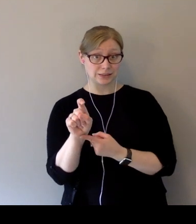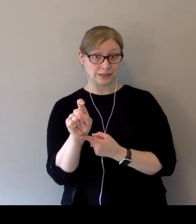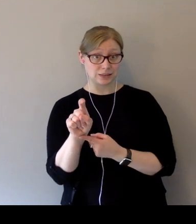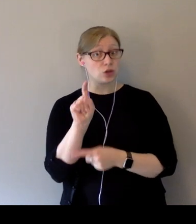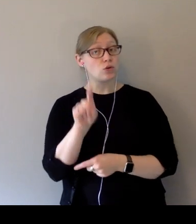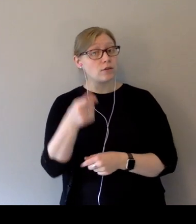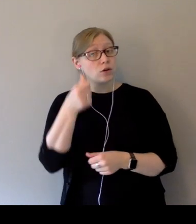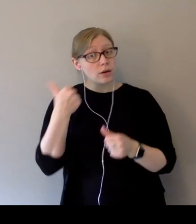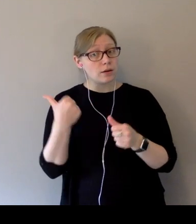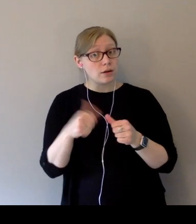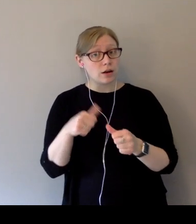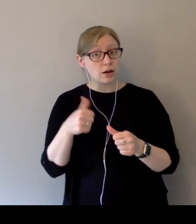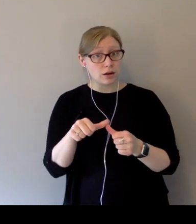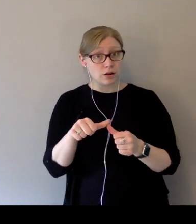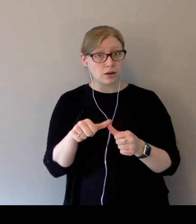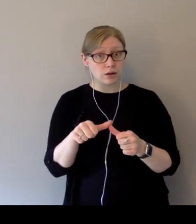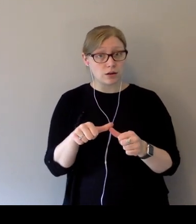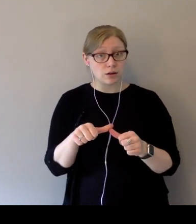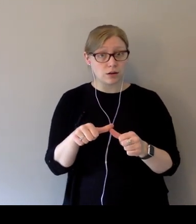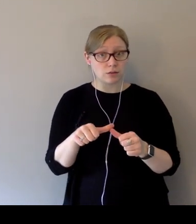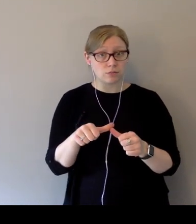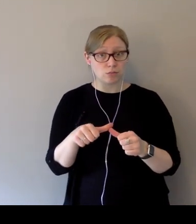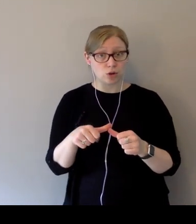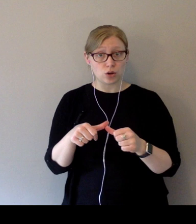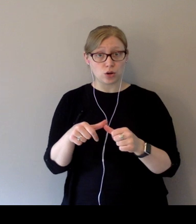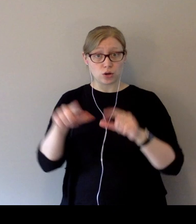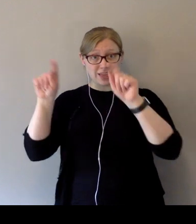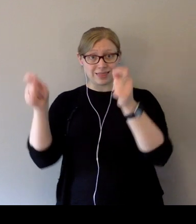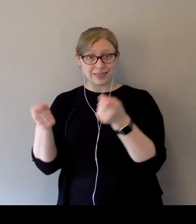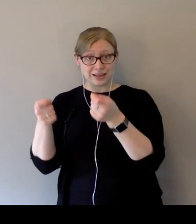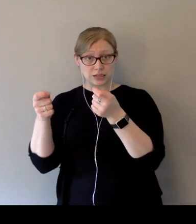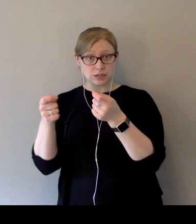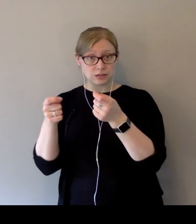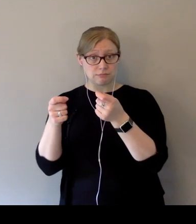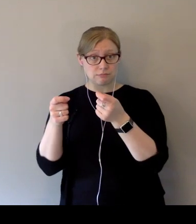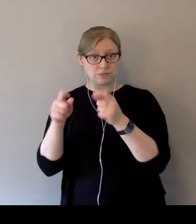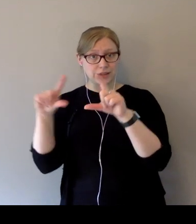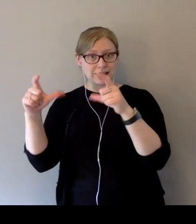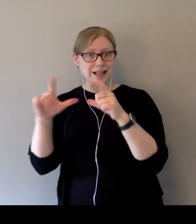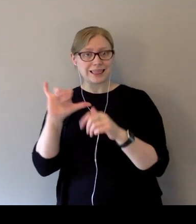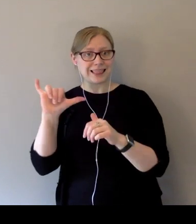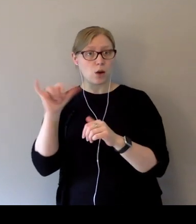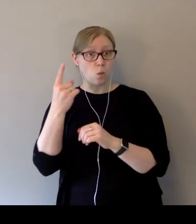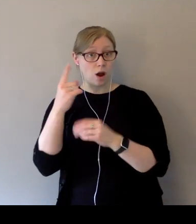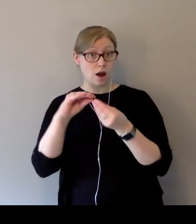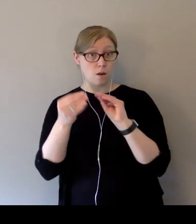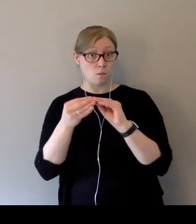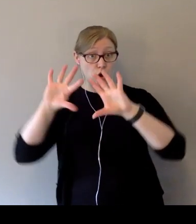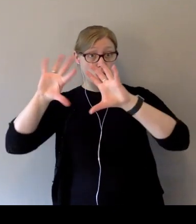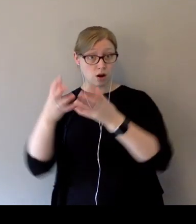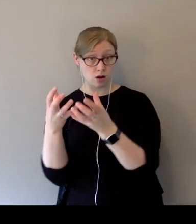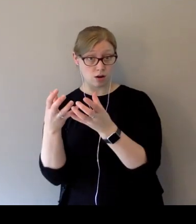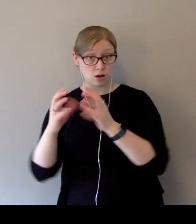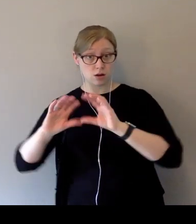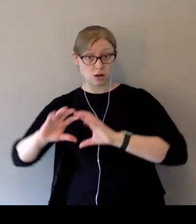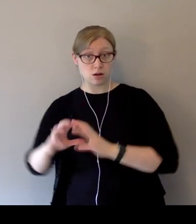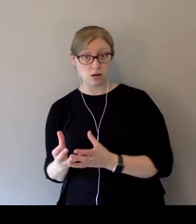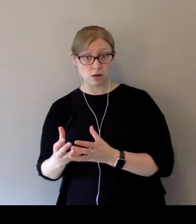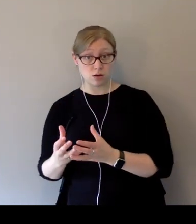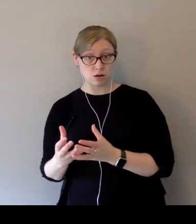going to treat this as a quantity. So these are like in parentheses. So I'm going to have 7 times x plus 2, I got